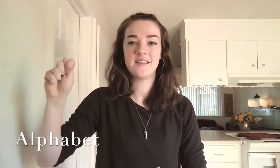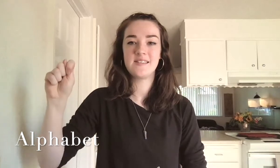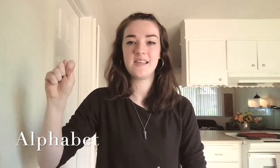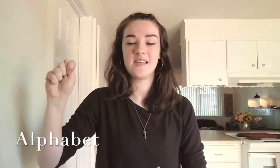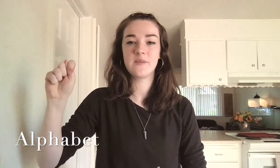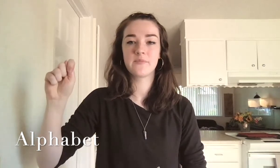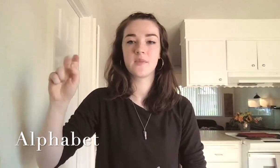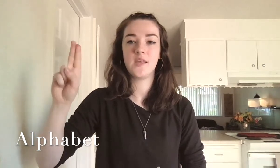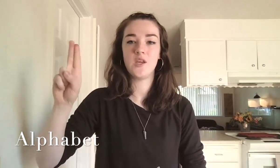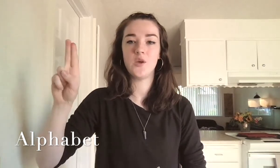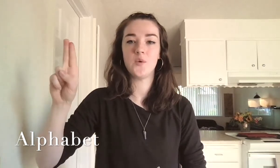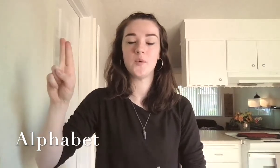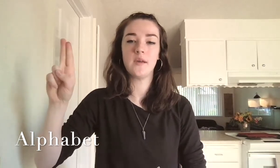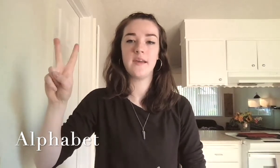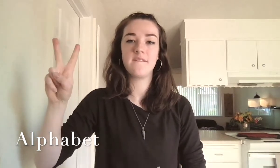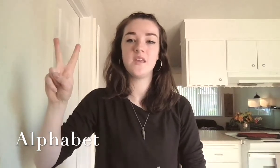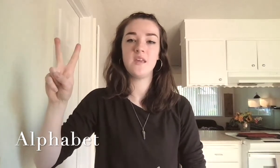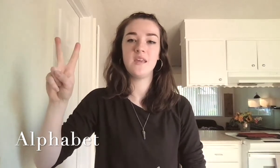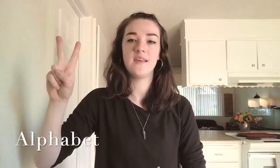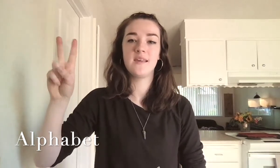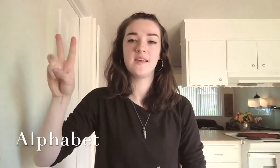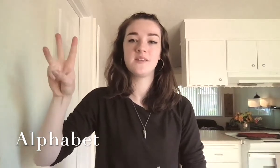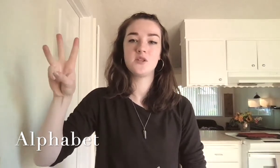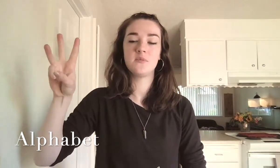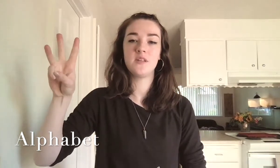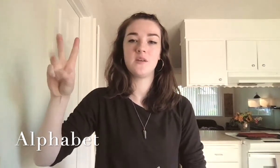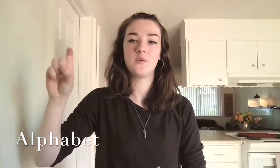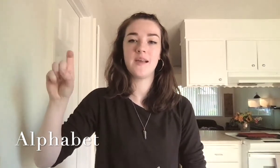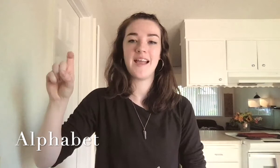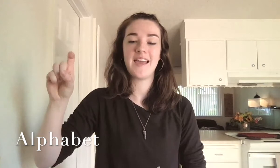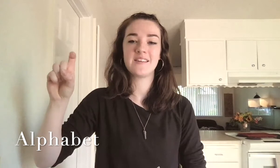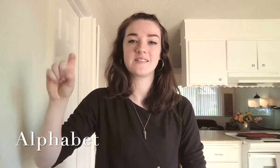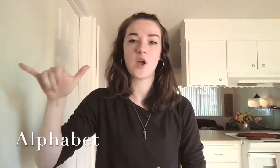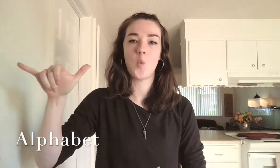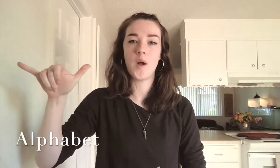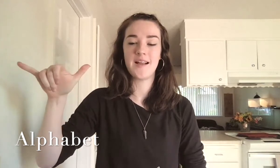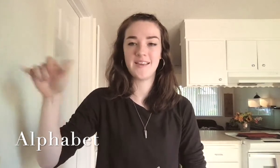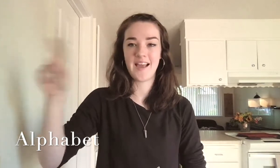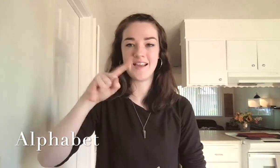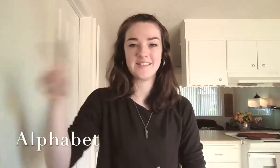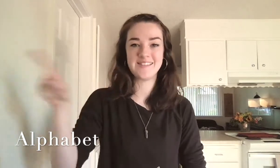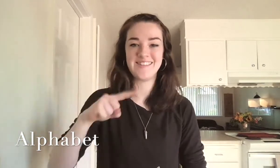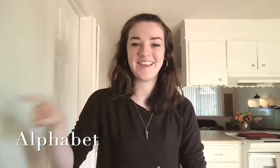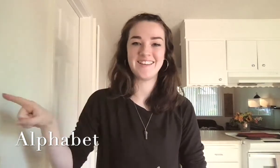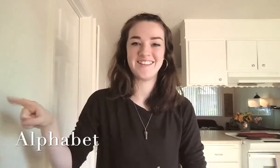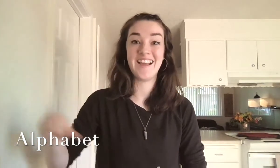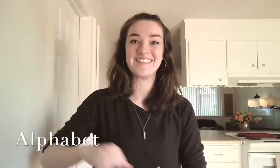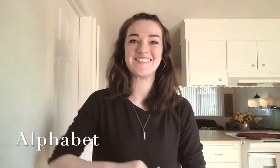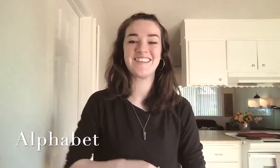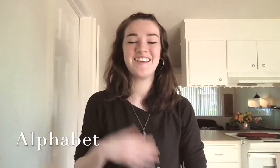T, U, V, W, X, Y, and Z. Nice. All